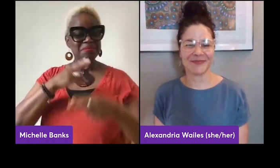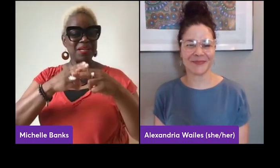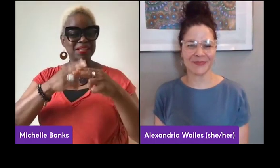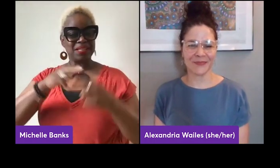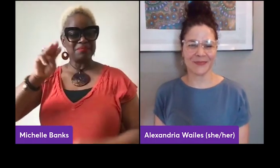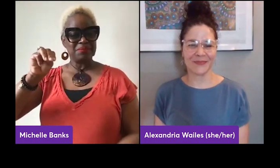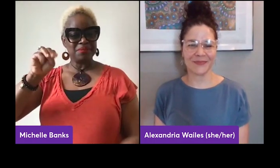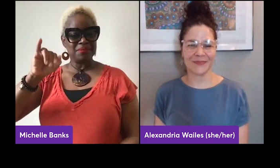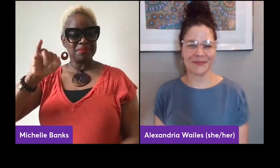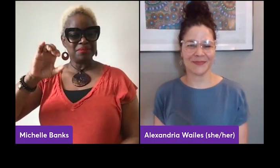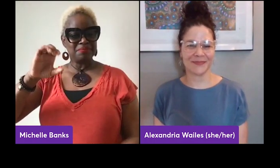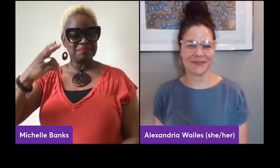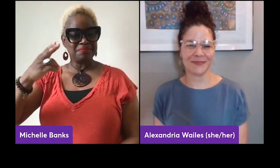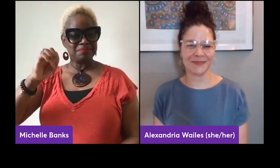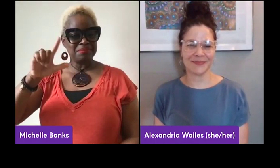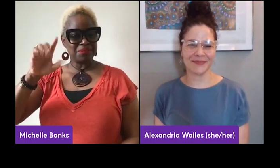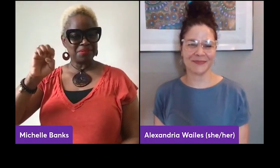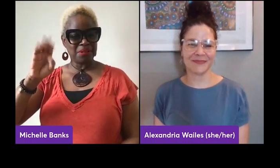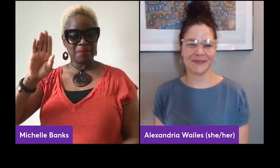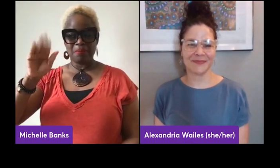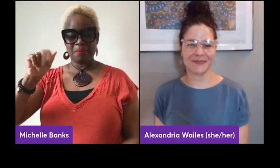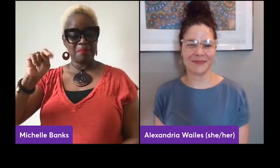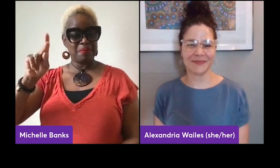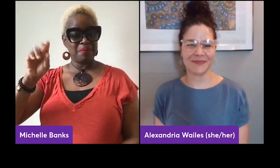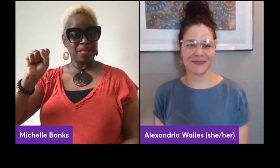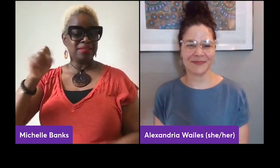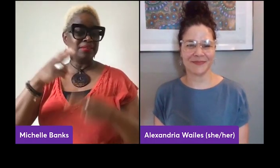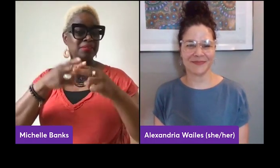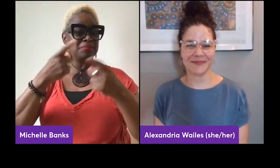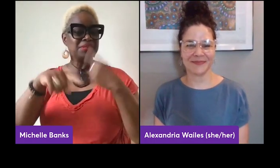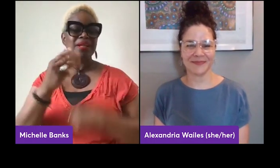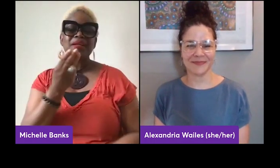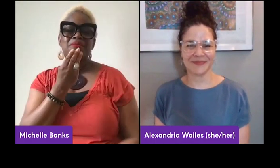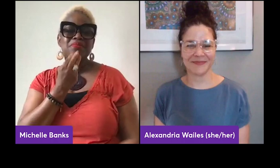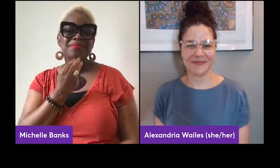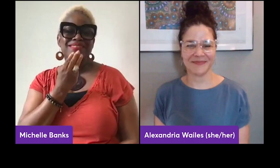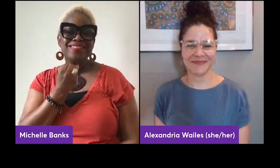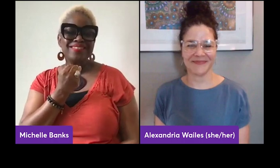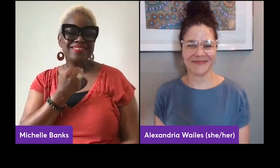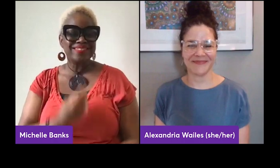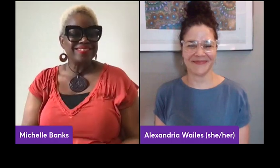Hi, I'm Michelle Banks, and this is my sign.